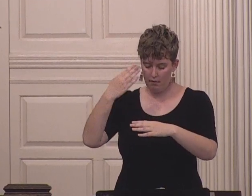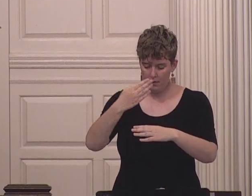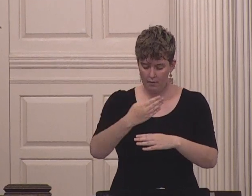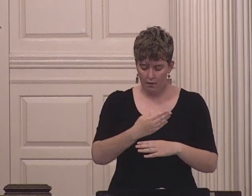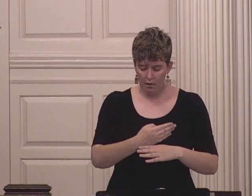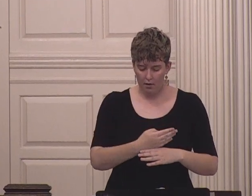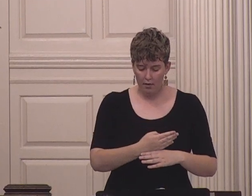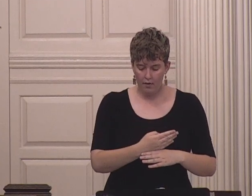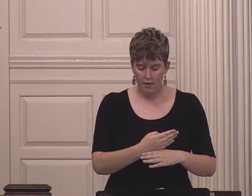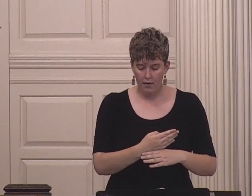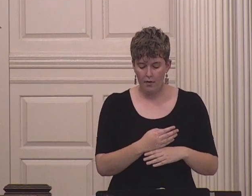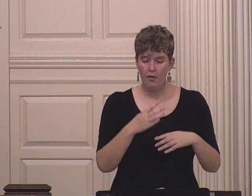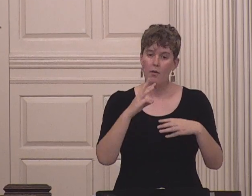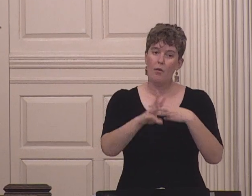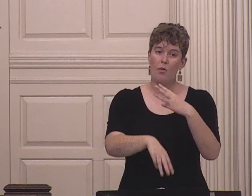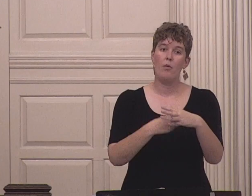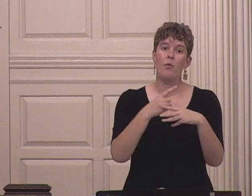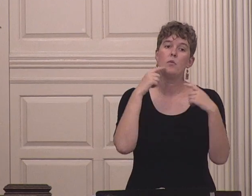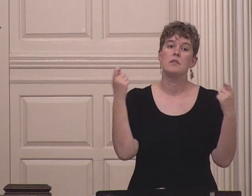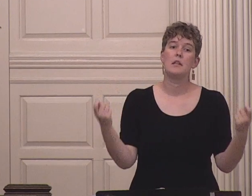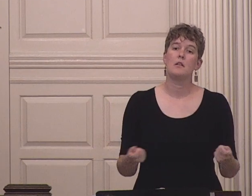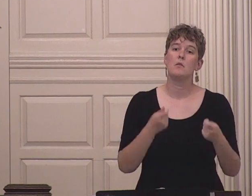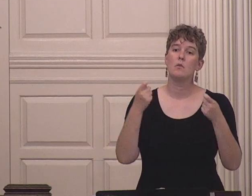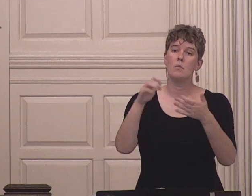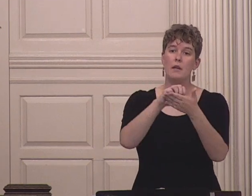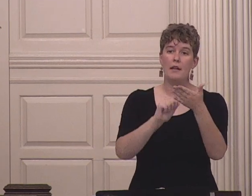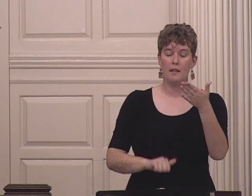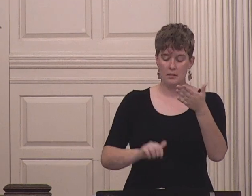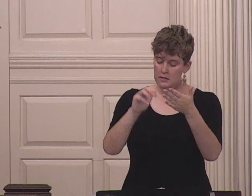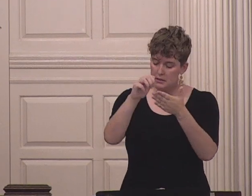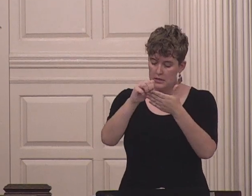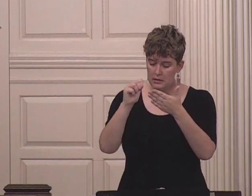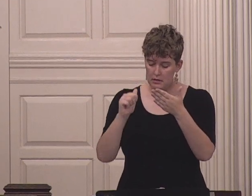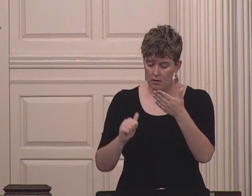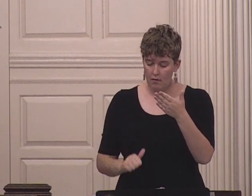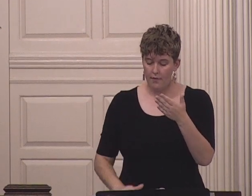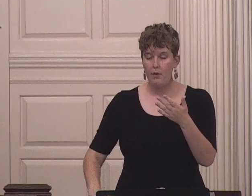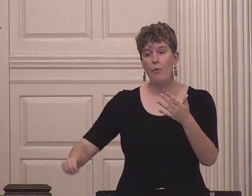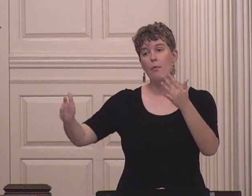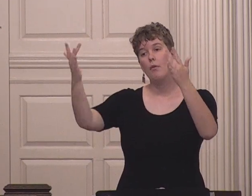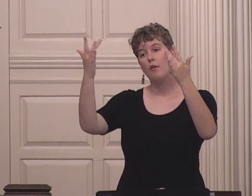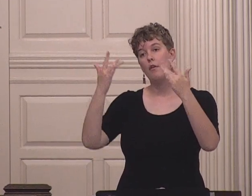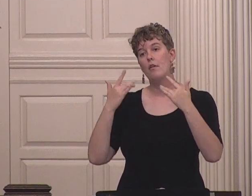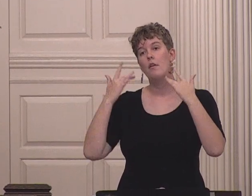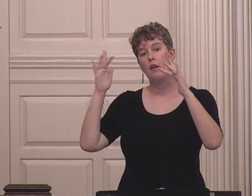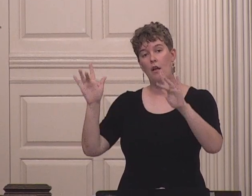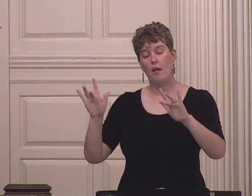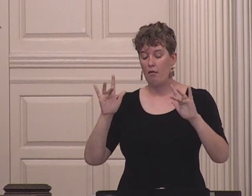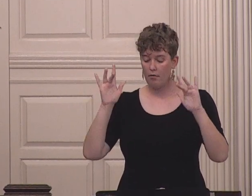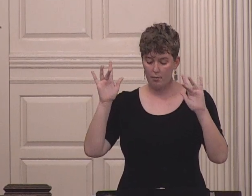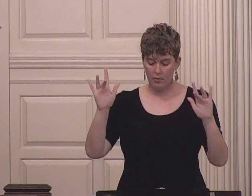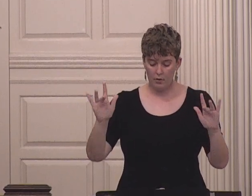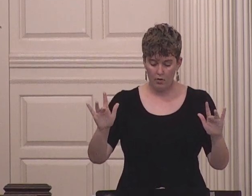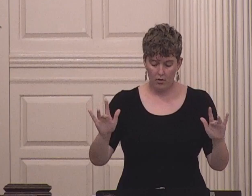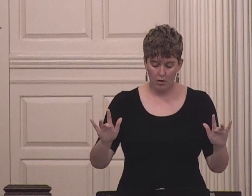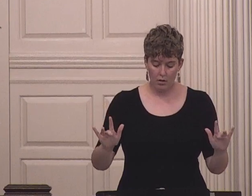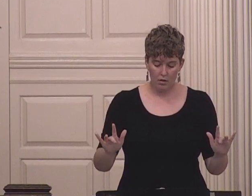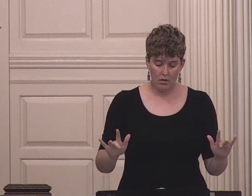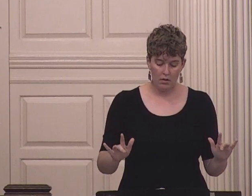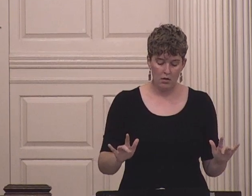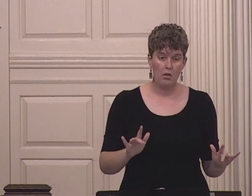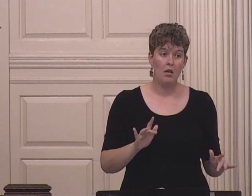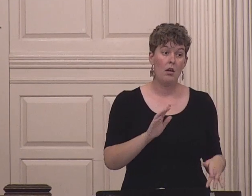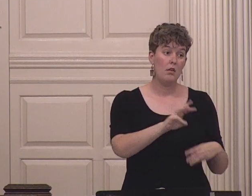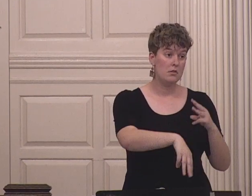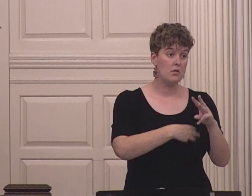the Father, you take away the sins of the world, have mercy